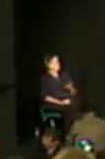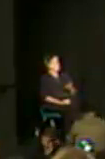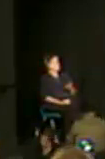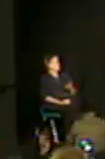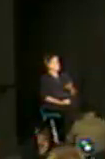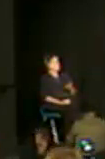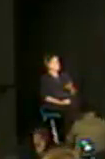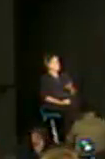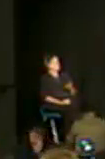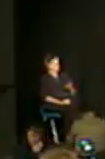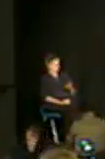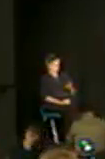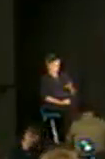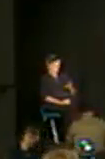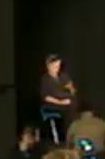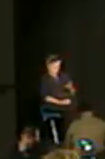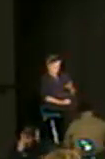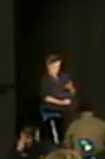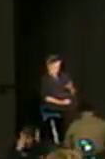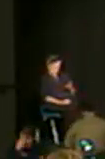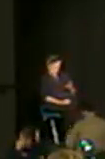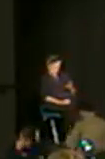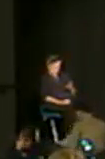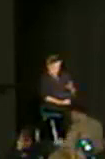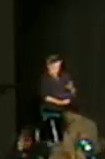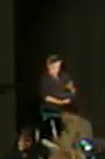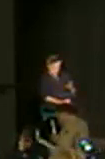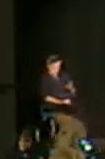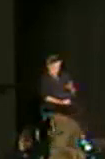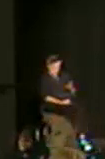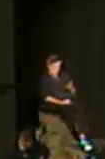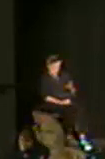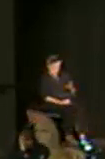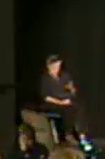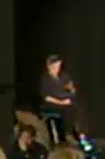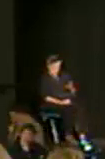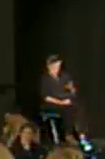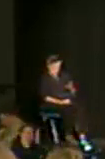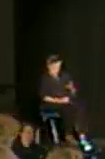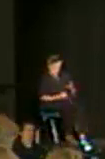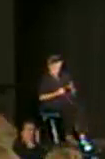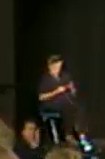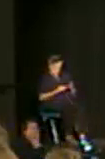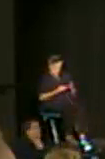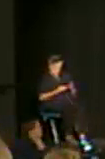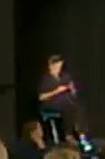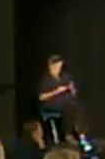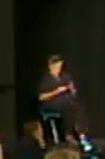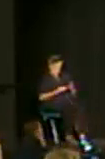Testing 1, 2 for the news crews. Can you hear me? Getting a signal? Excellent.